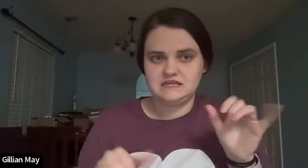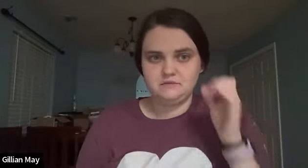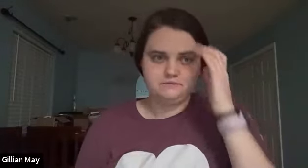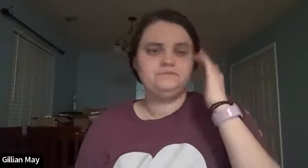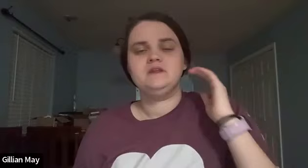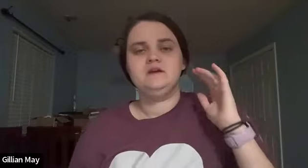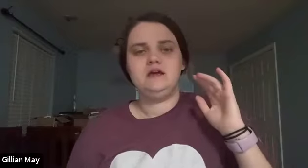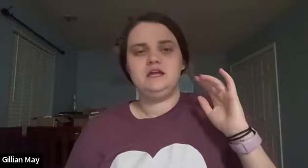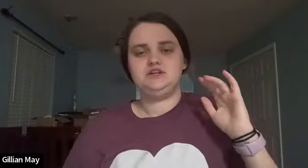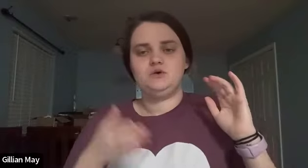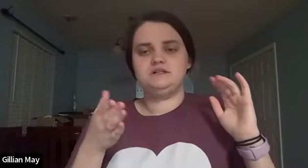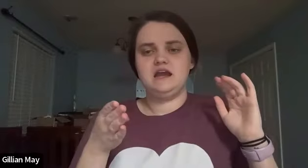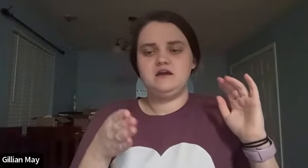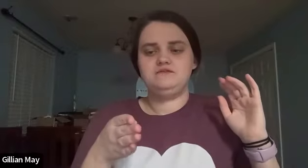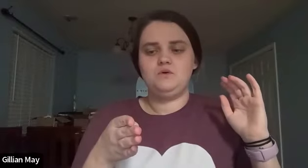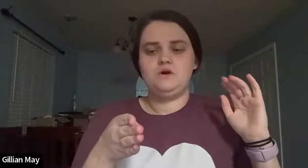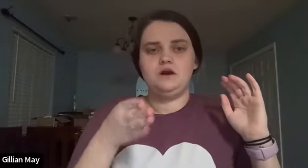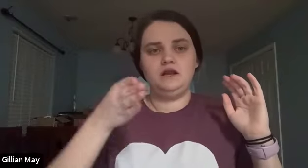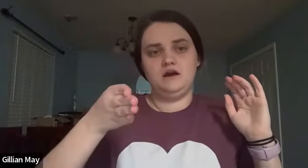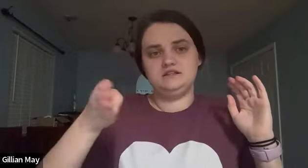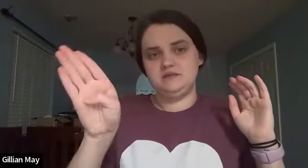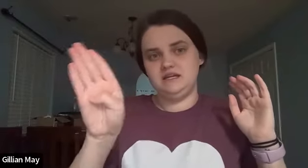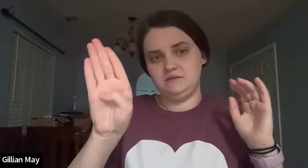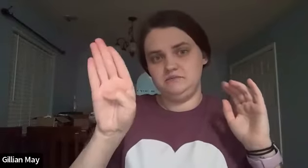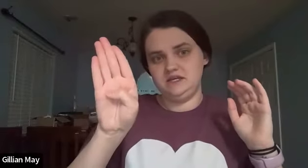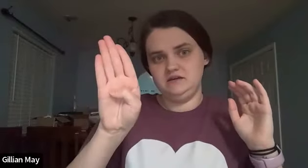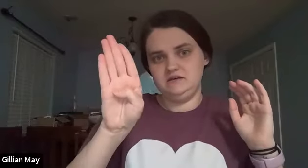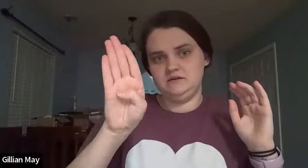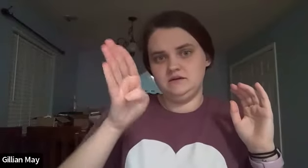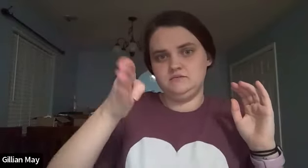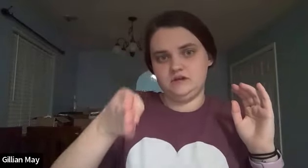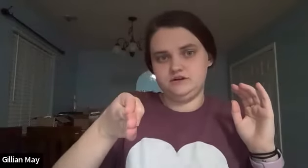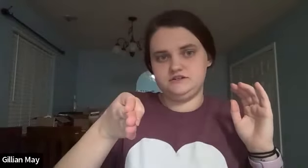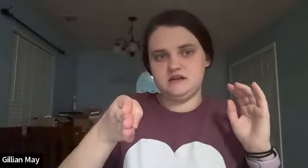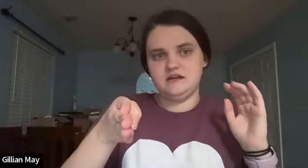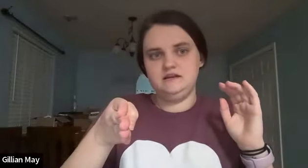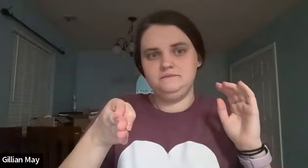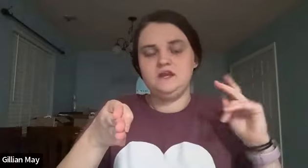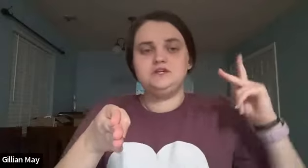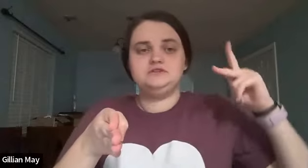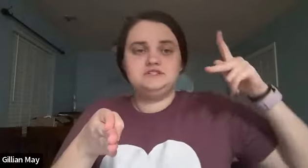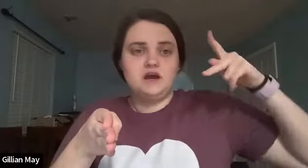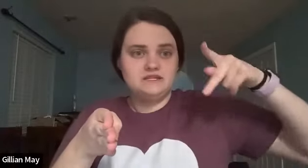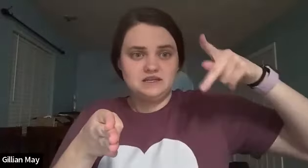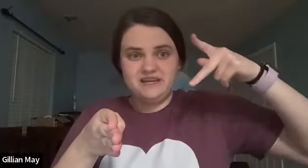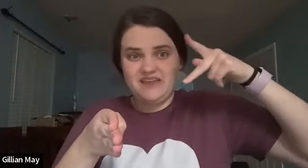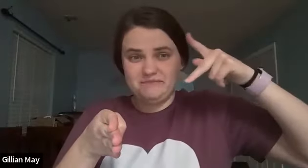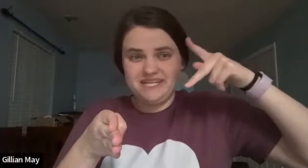same. And you're going to have your non-dominant in a B. Bring it on your side. Your dominant's going to be in that